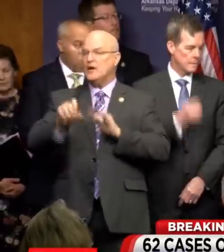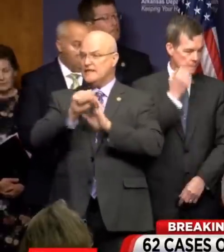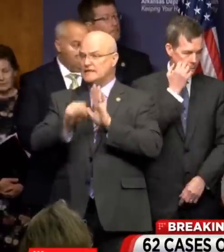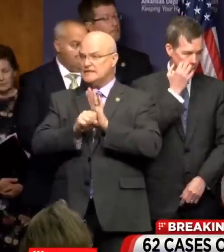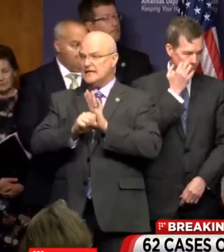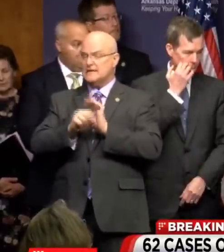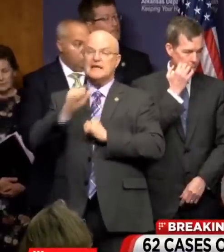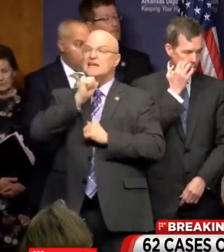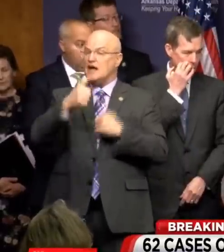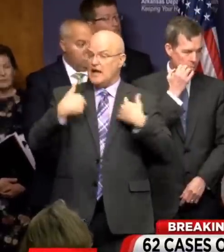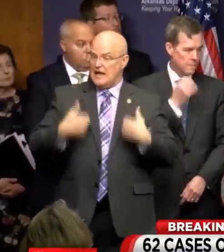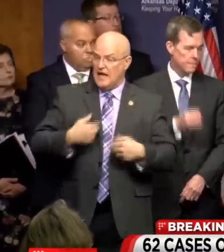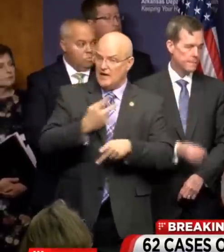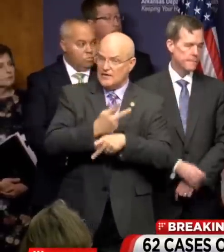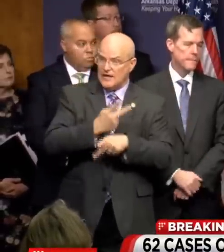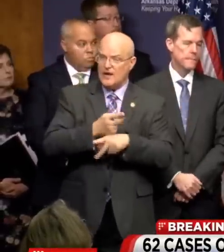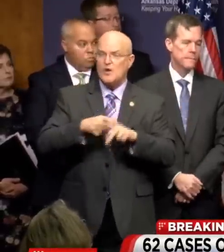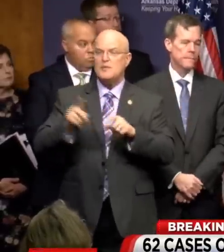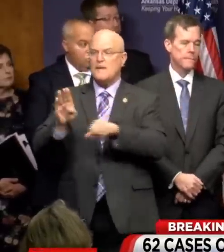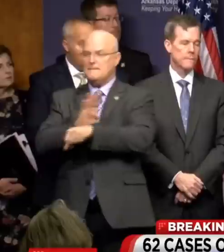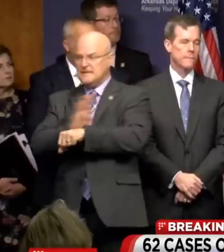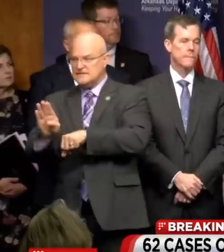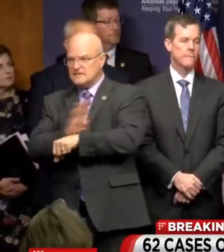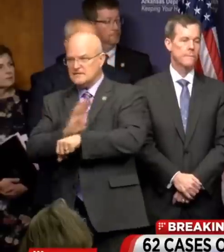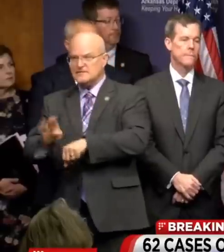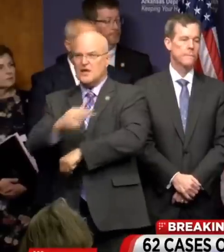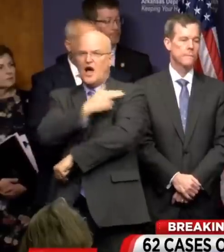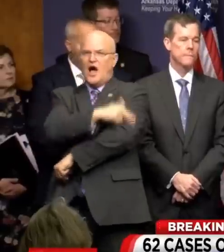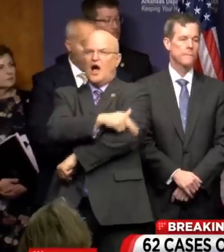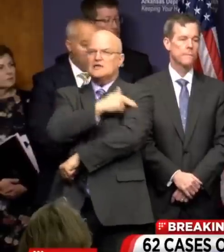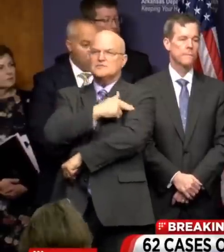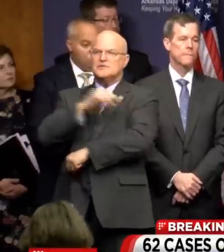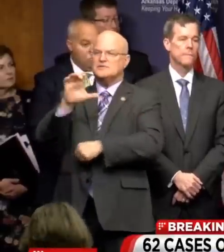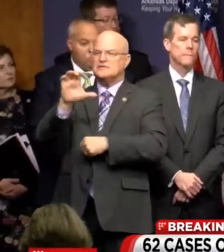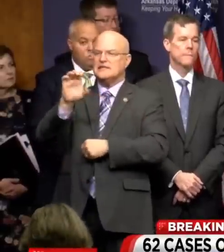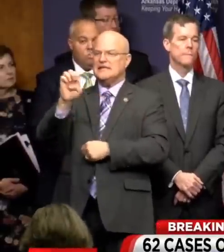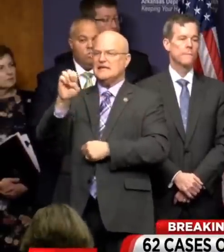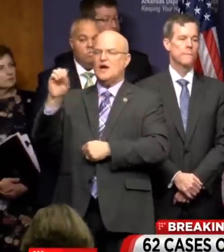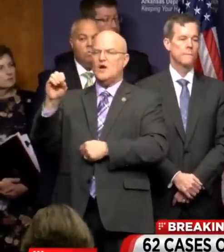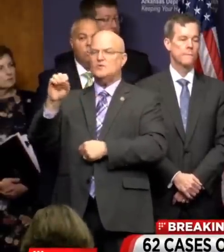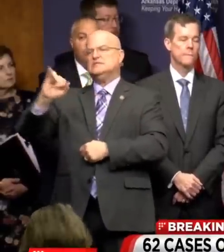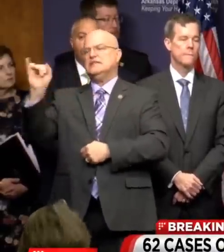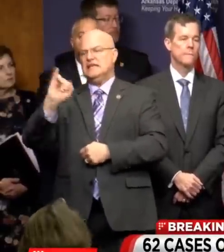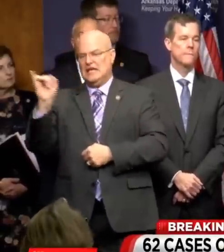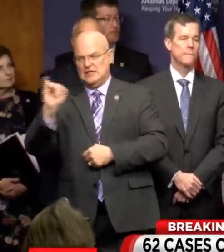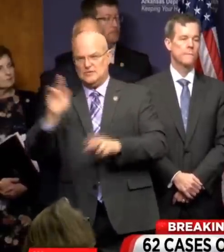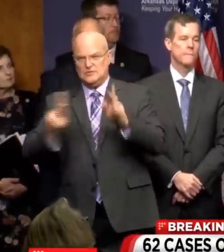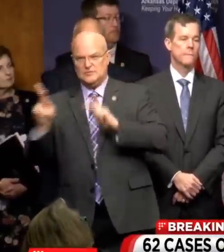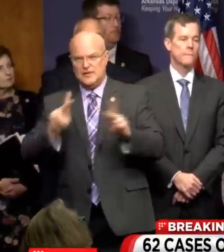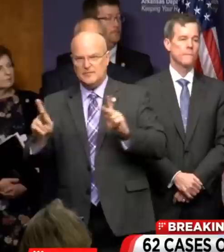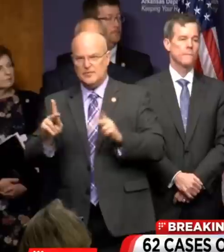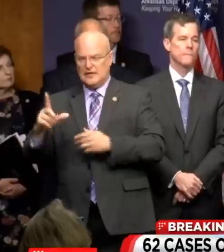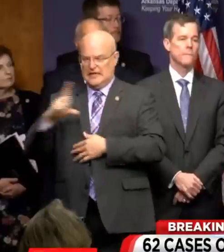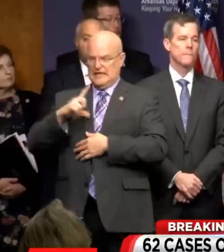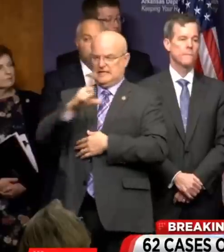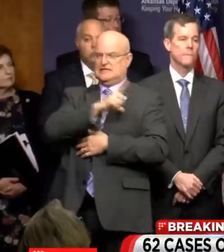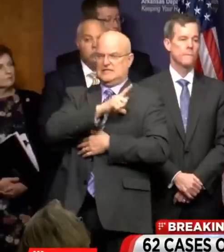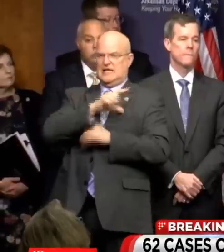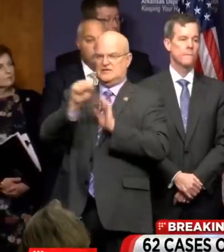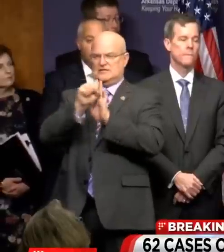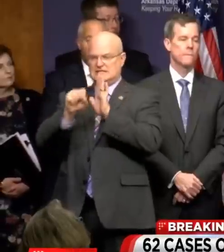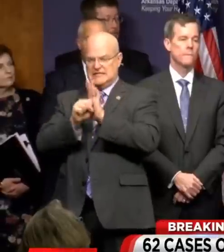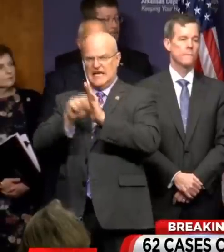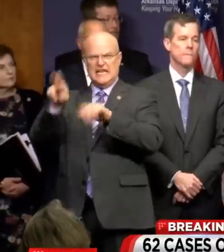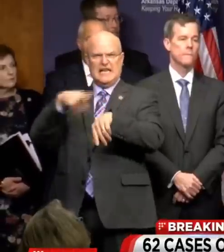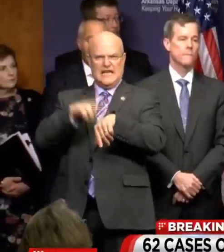just healthcare folks, but business leaders, hospital CEOs, insurance executives, elected officials on the state and national level. And it has